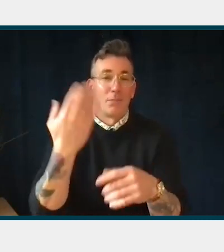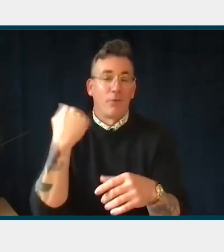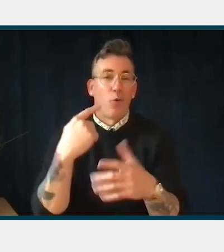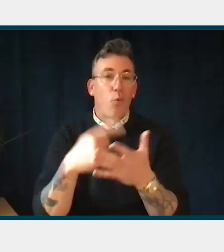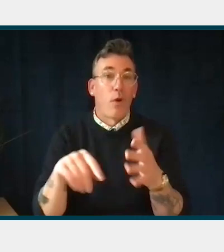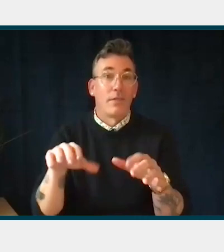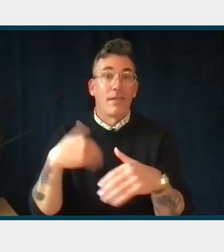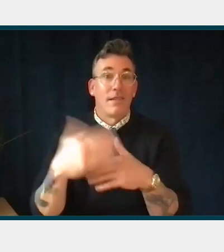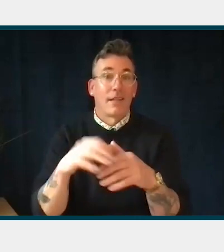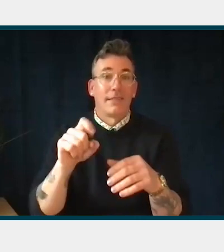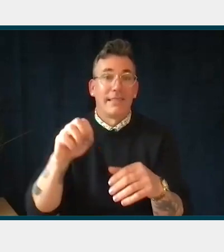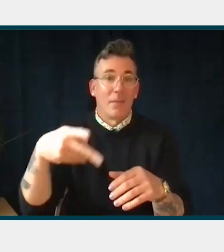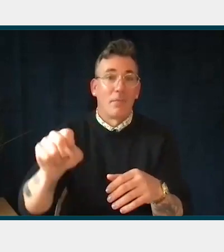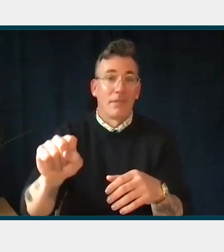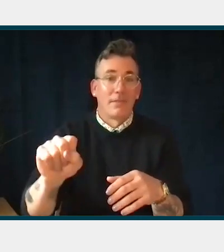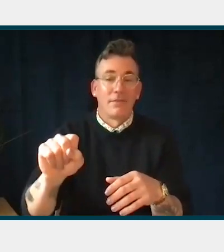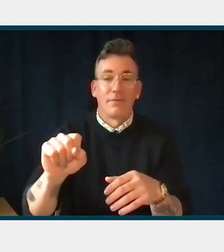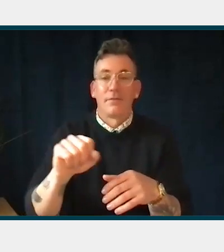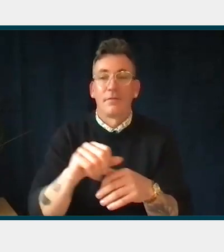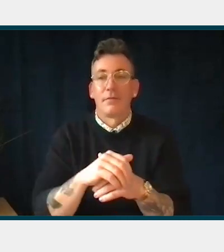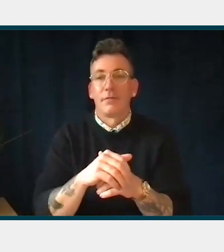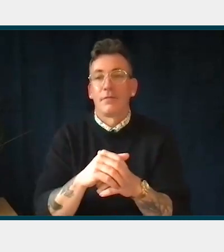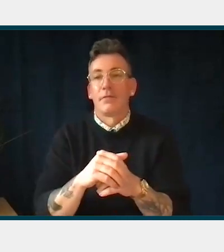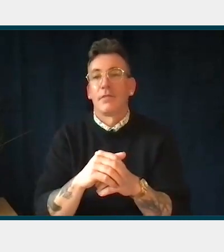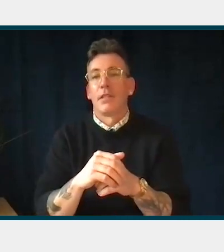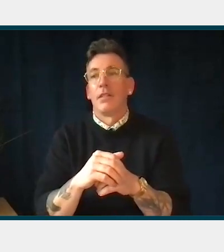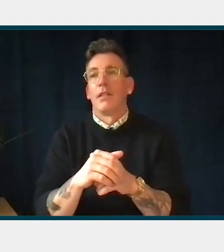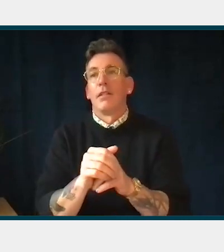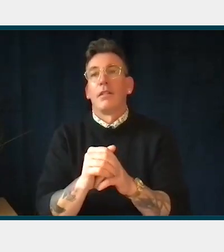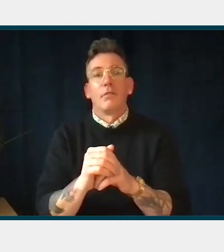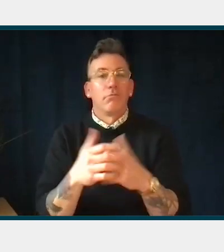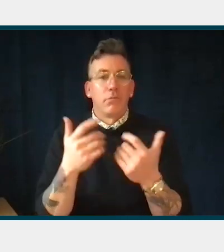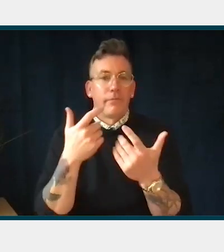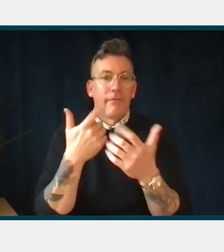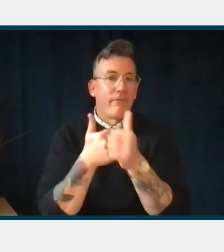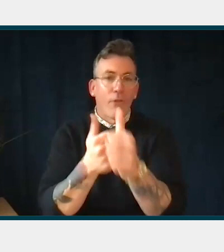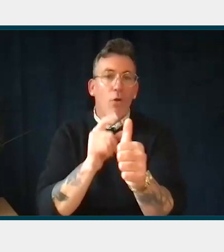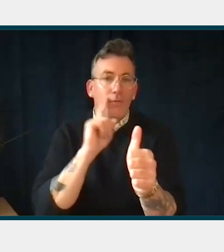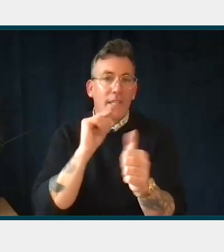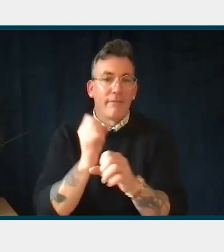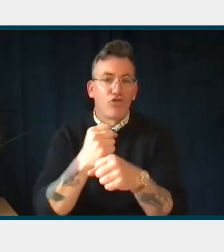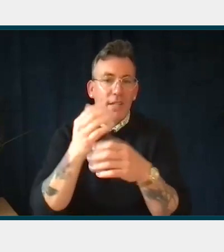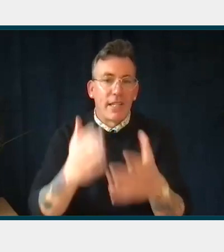I just want to name one more thing, as you asked me before about the next steps, right?